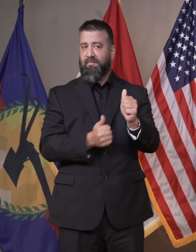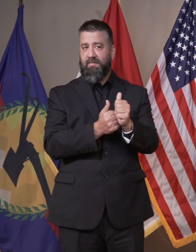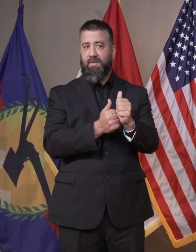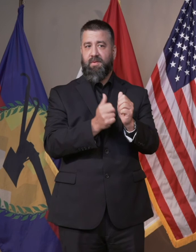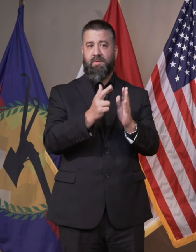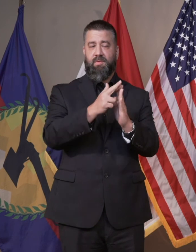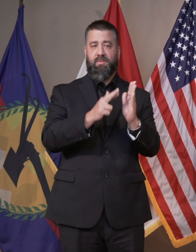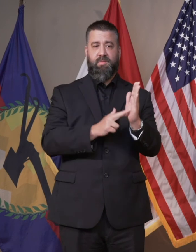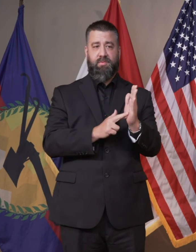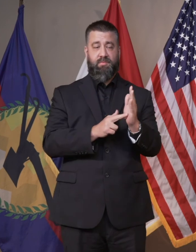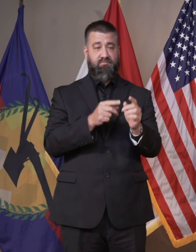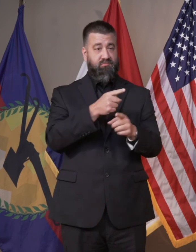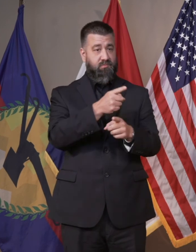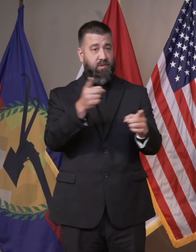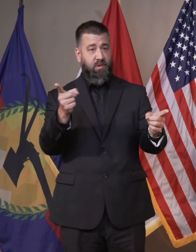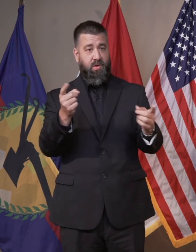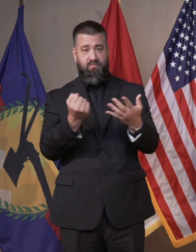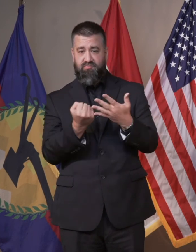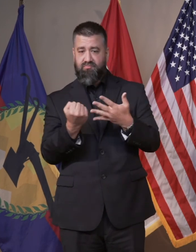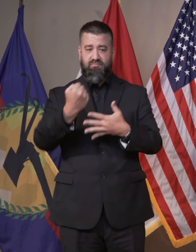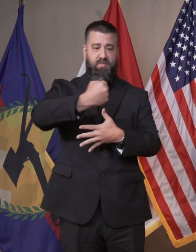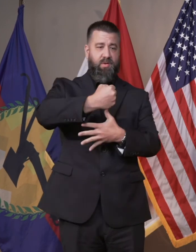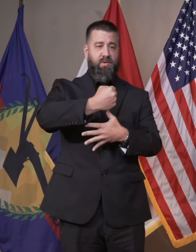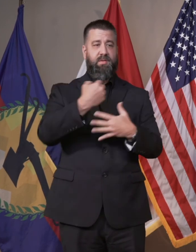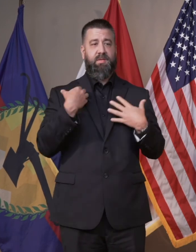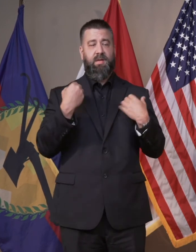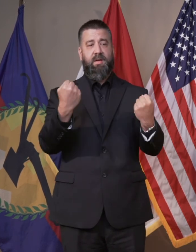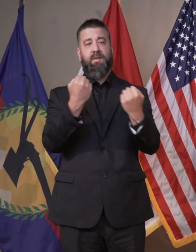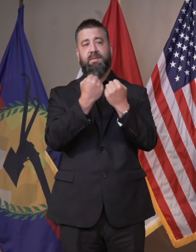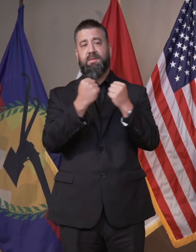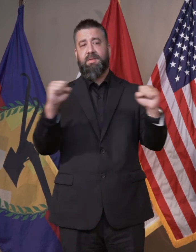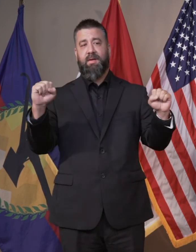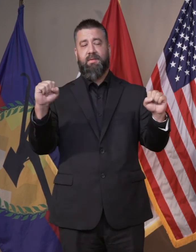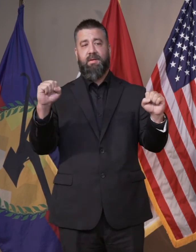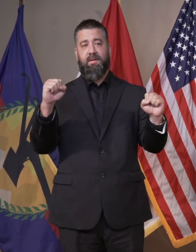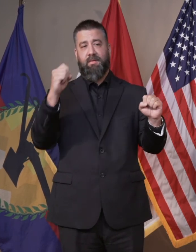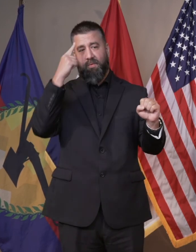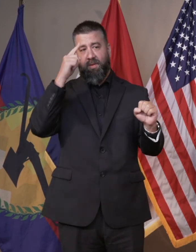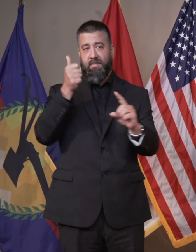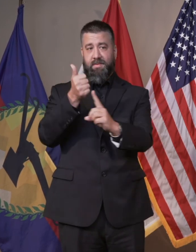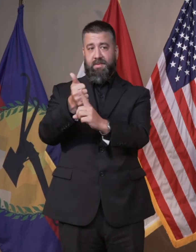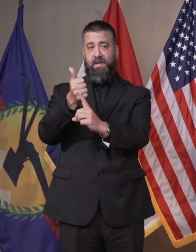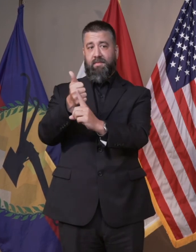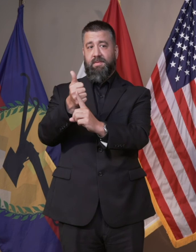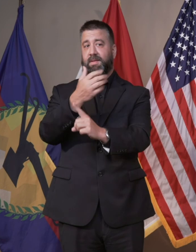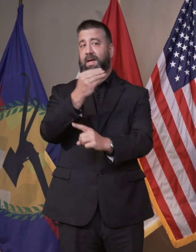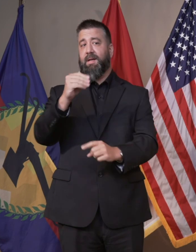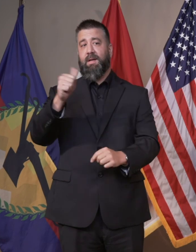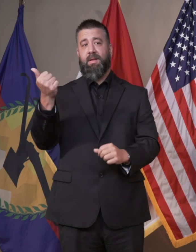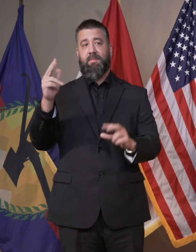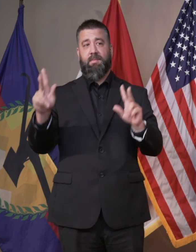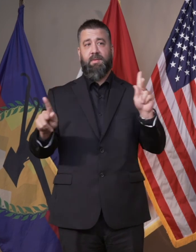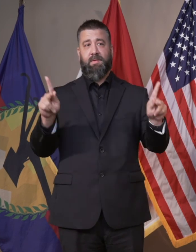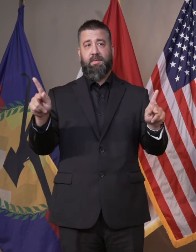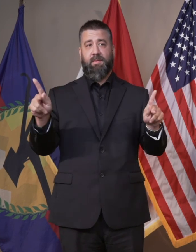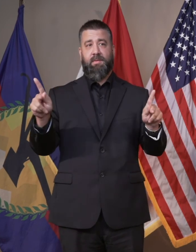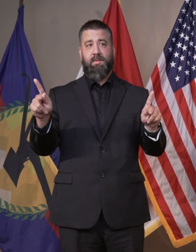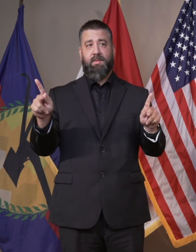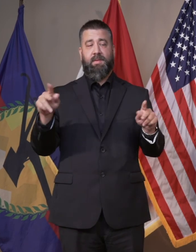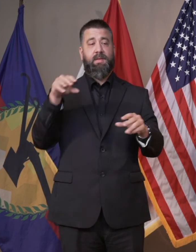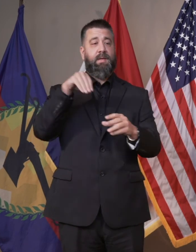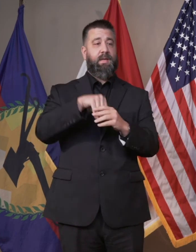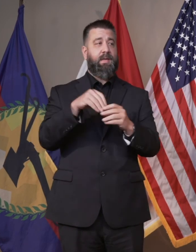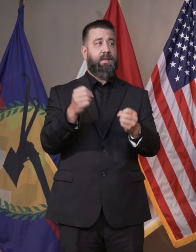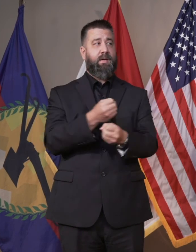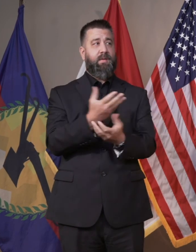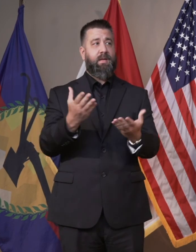putting first their health and safety and the health and safety of others in everything